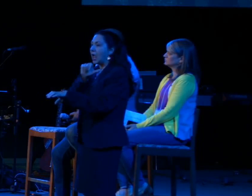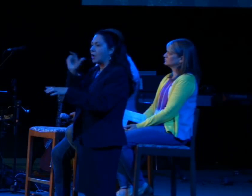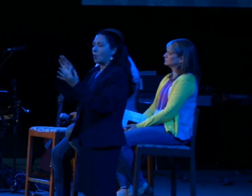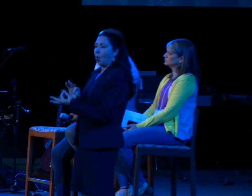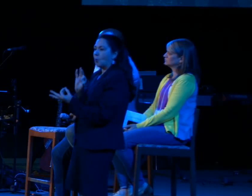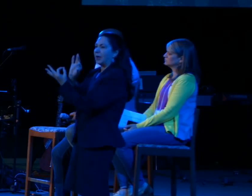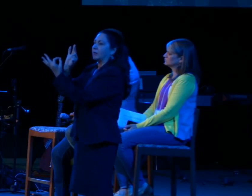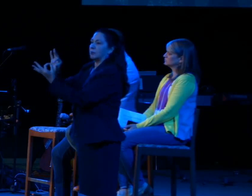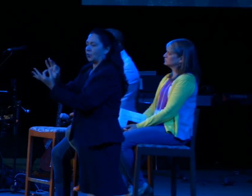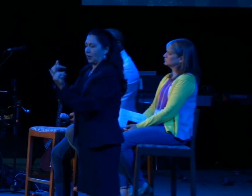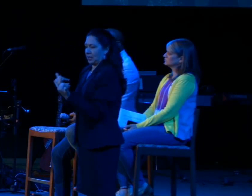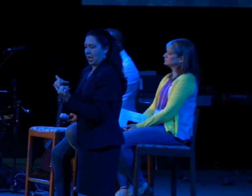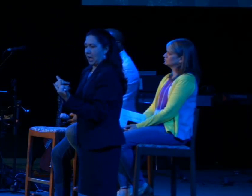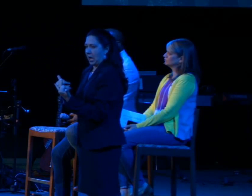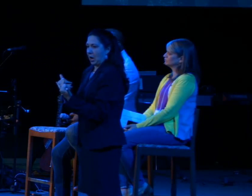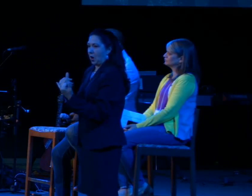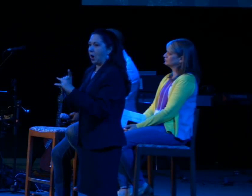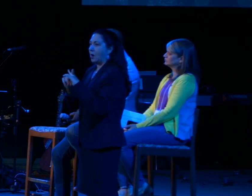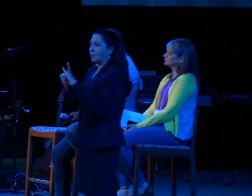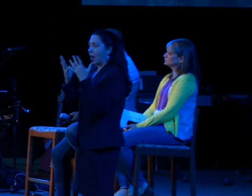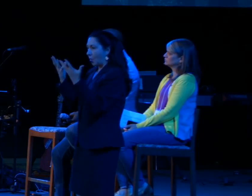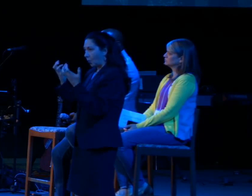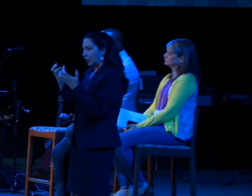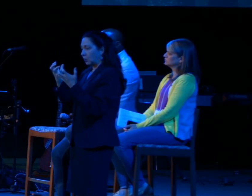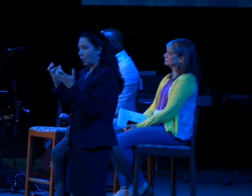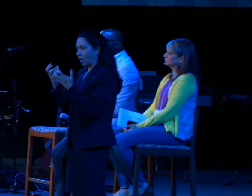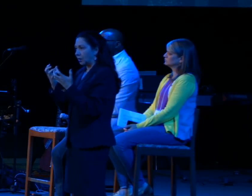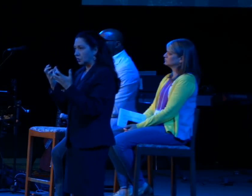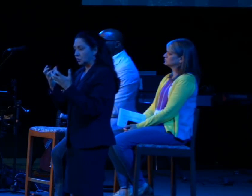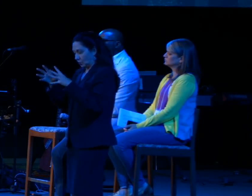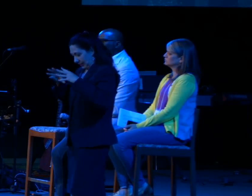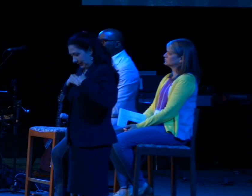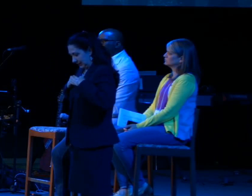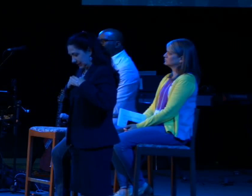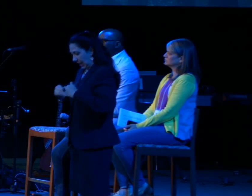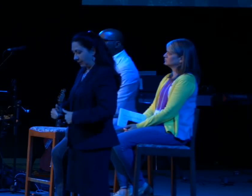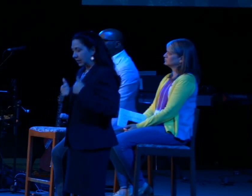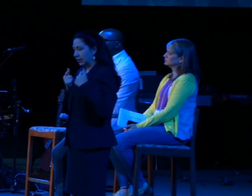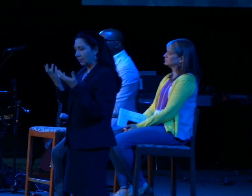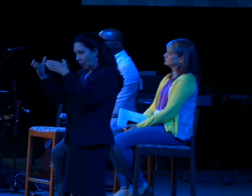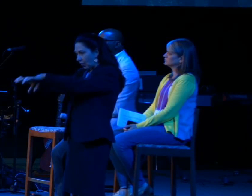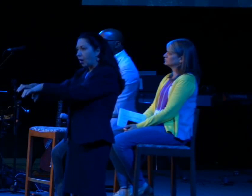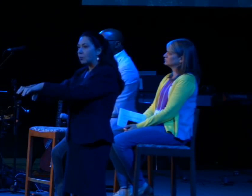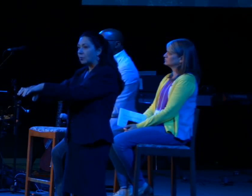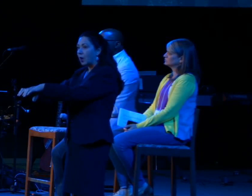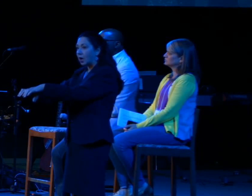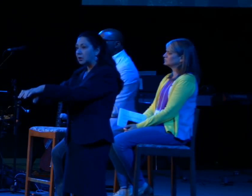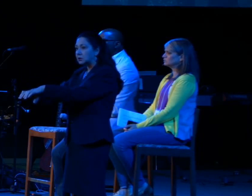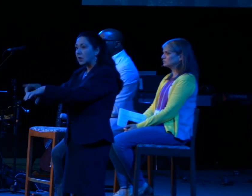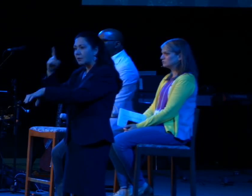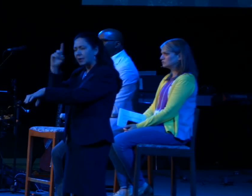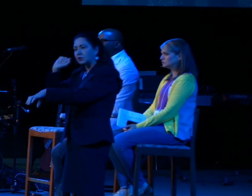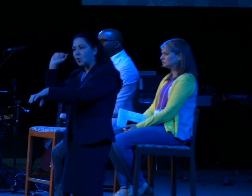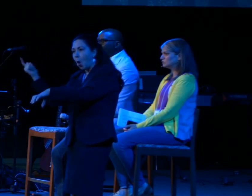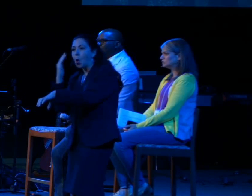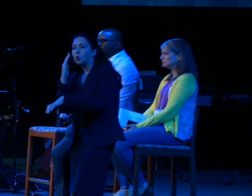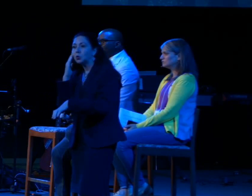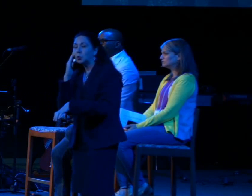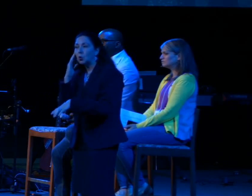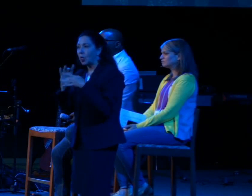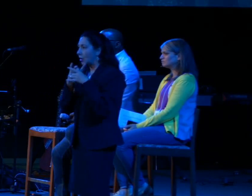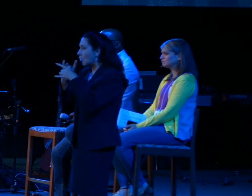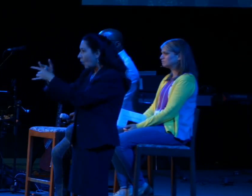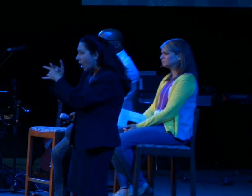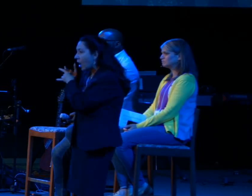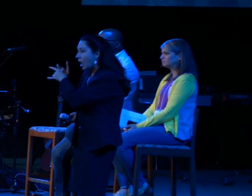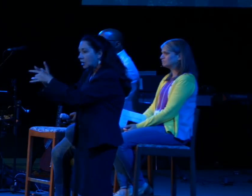for ourselves. We want to live with the compromise. Because everyone there knew that when you are in